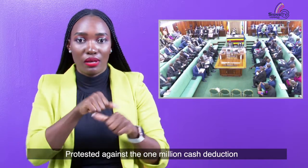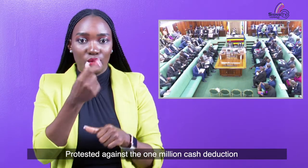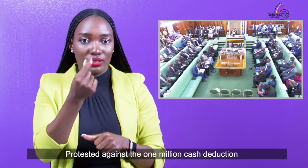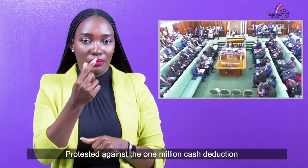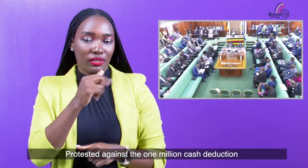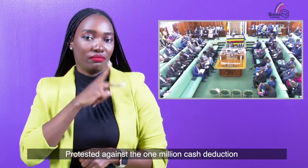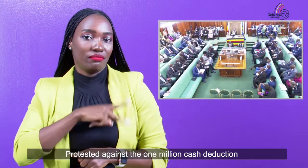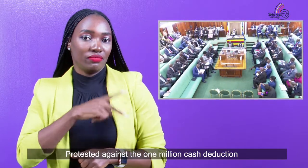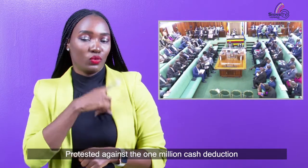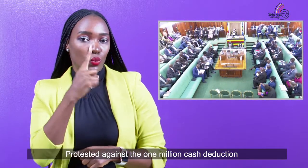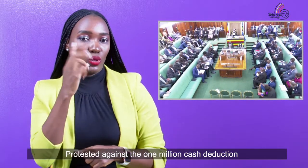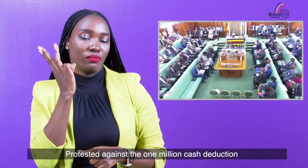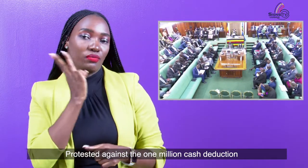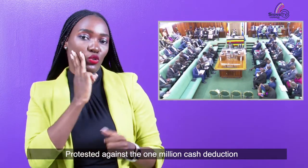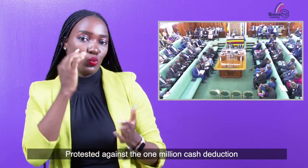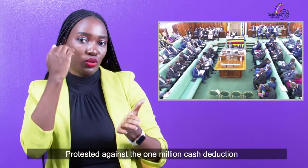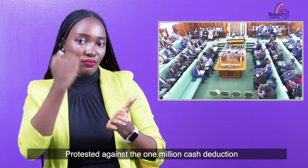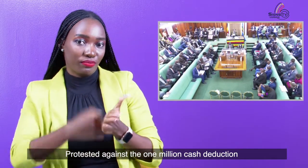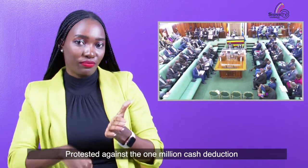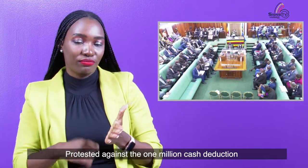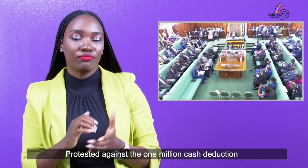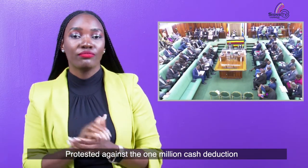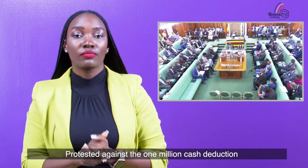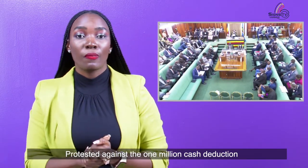protested against 1 million cash deduction.